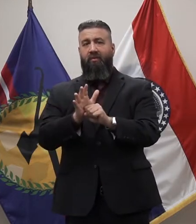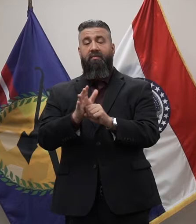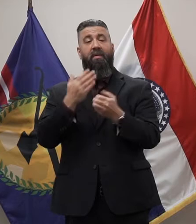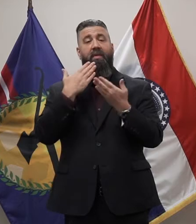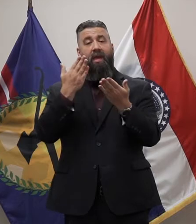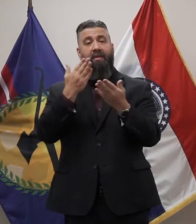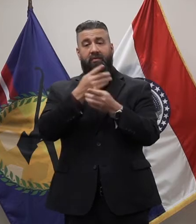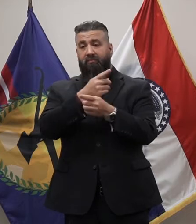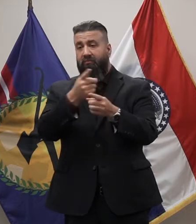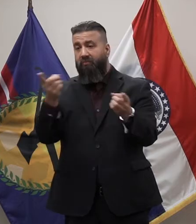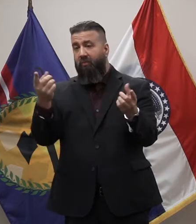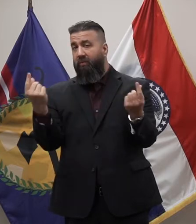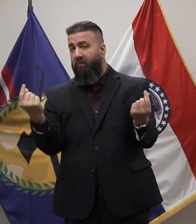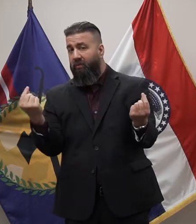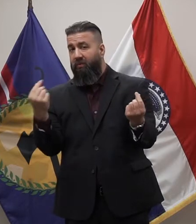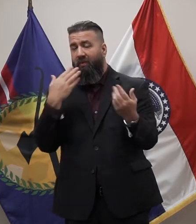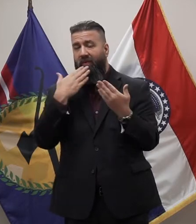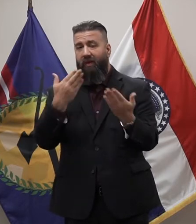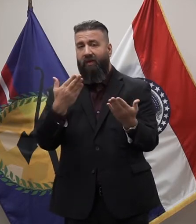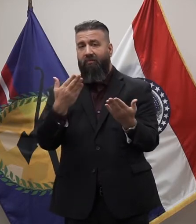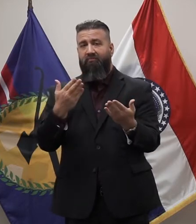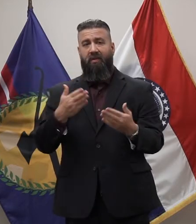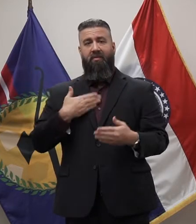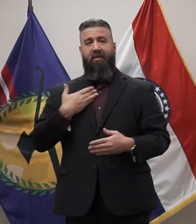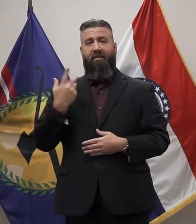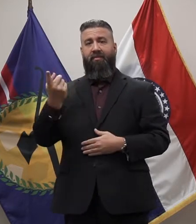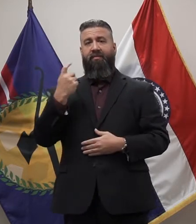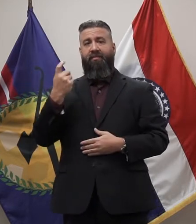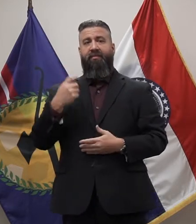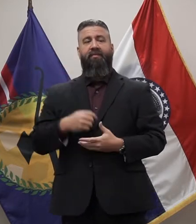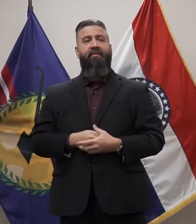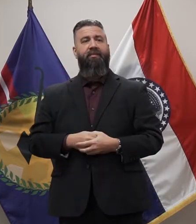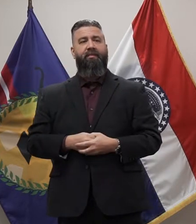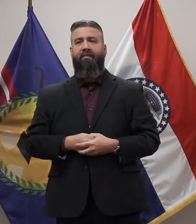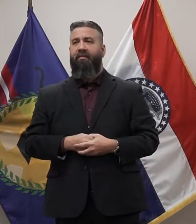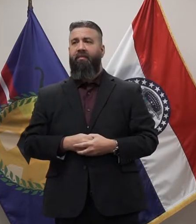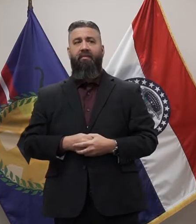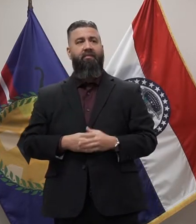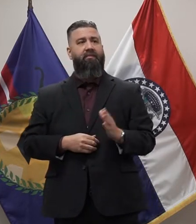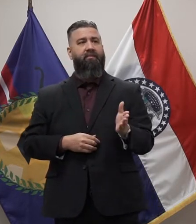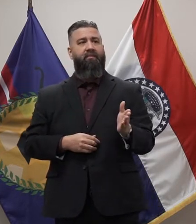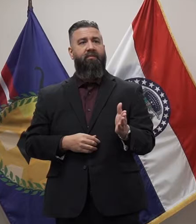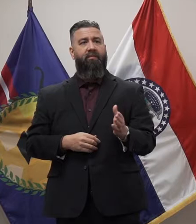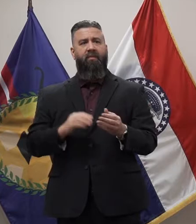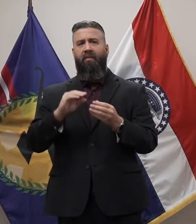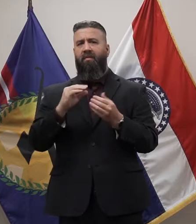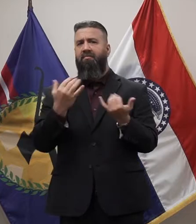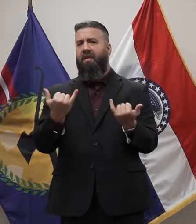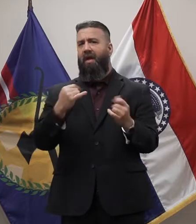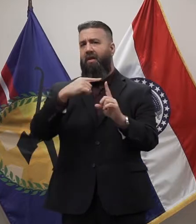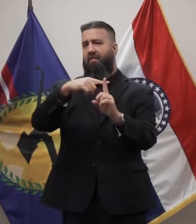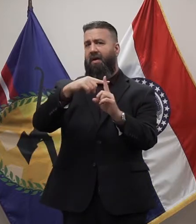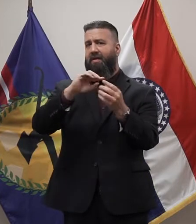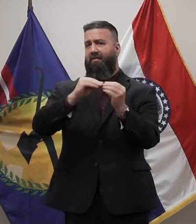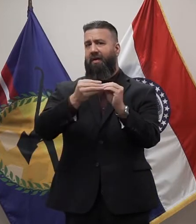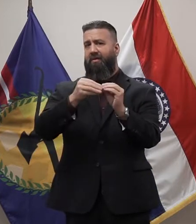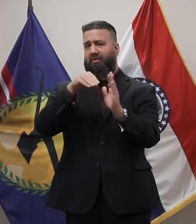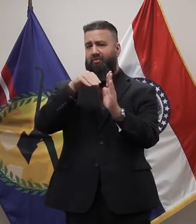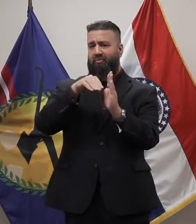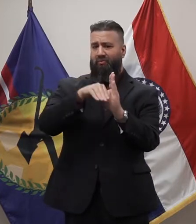Thanks for all you're doing, and I'd be glad to answer any questions. With the numbers dropping, with the